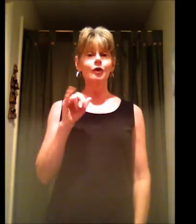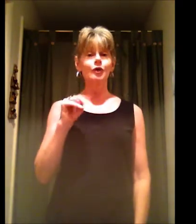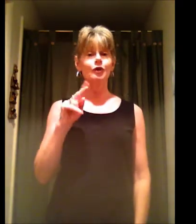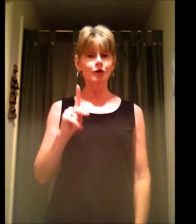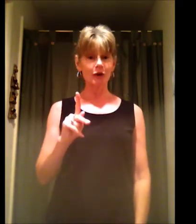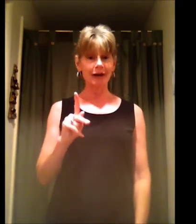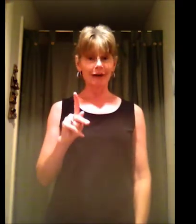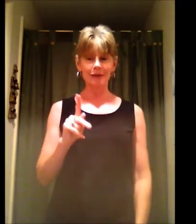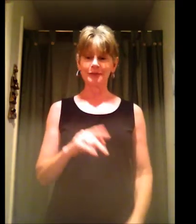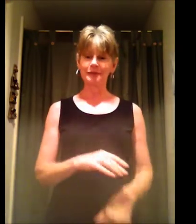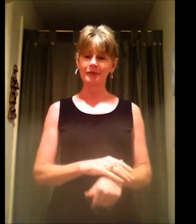drink.